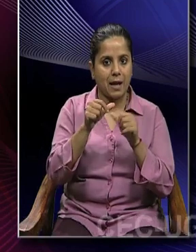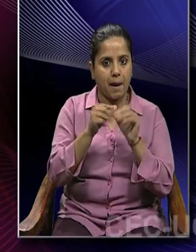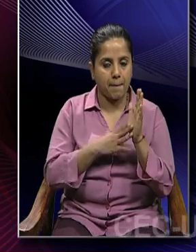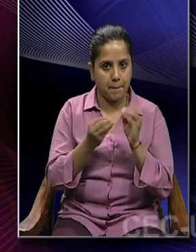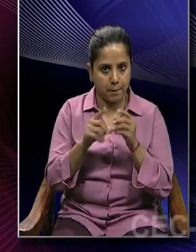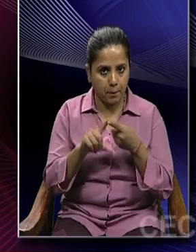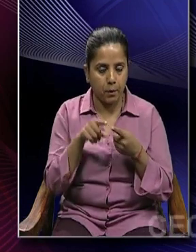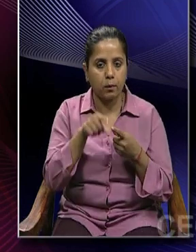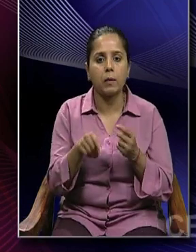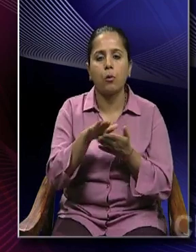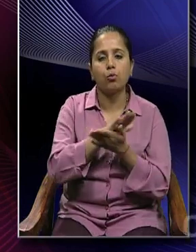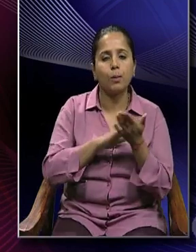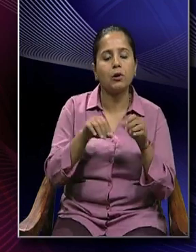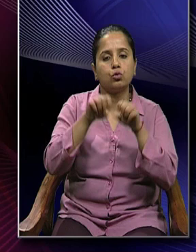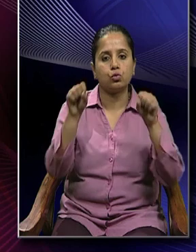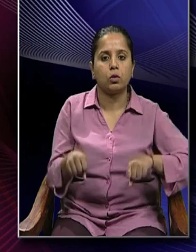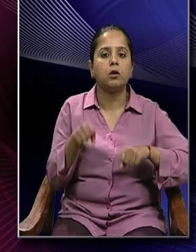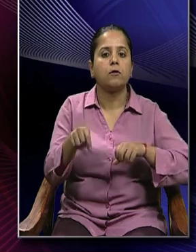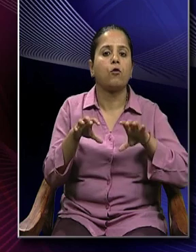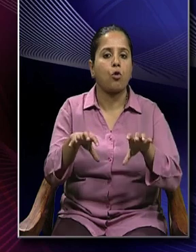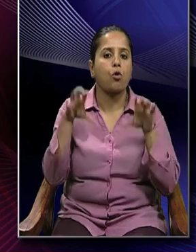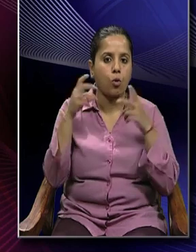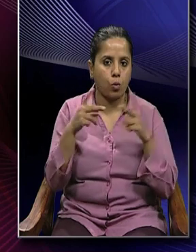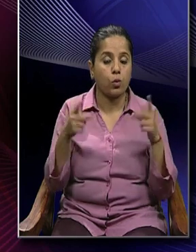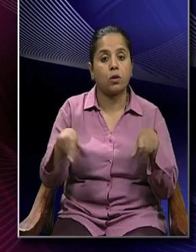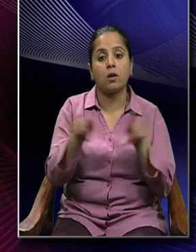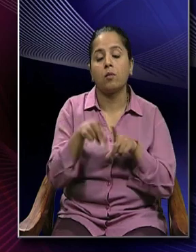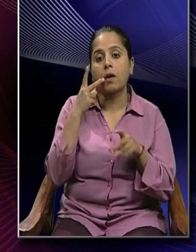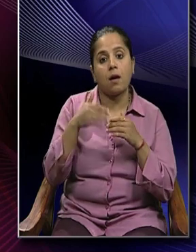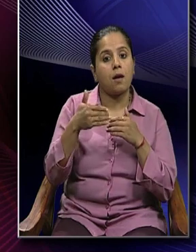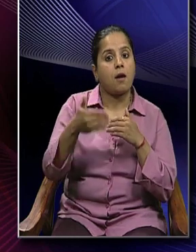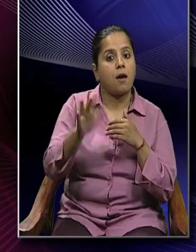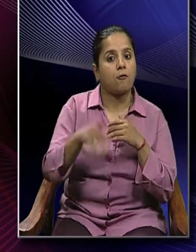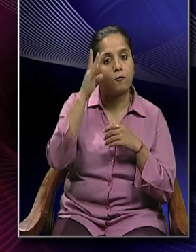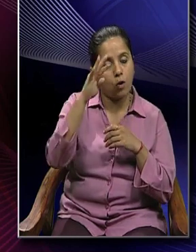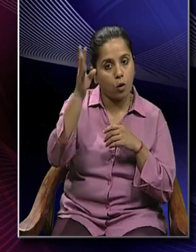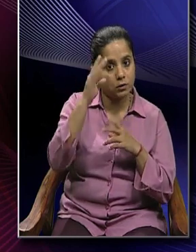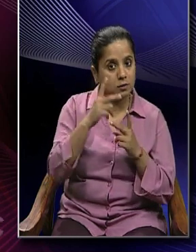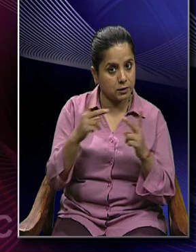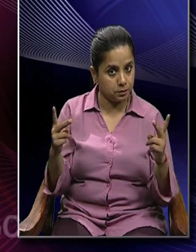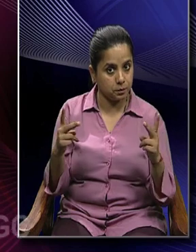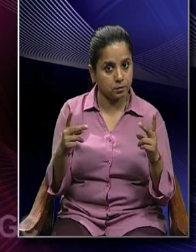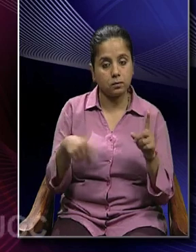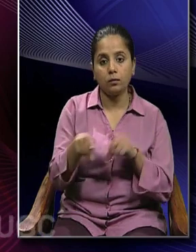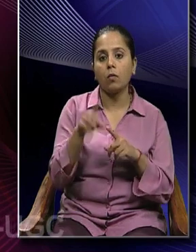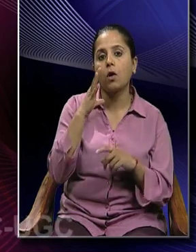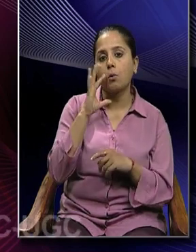is seen to be the basic structure of the constitution, it also contains the philosophy and the